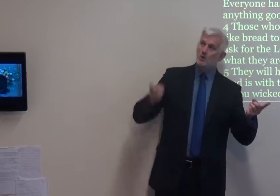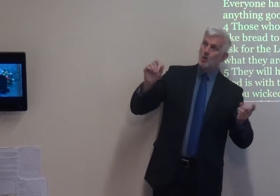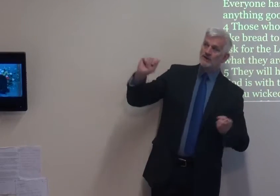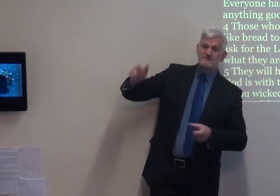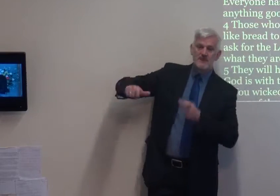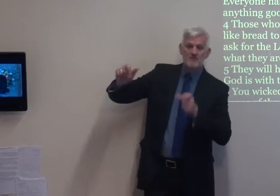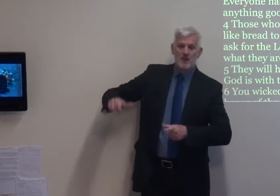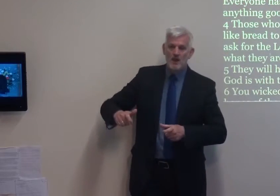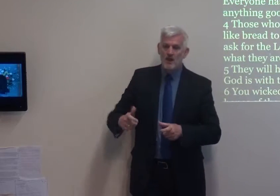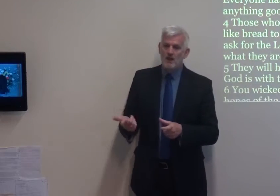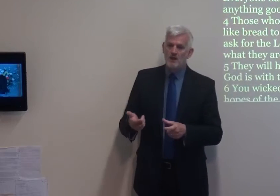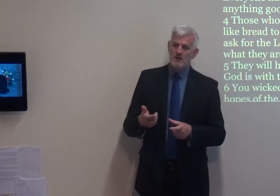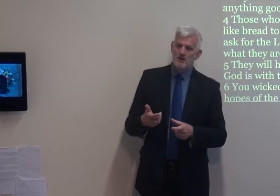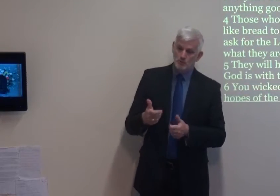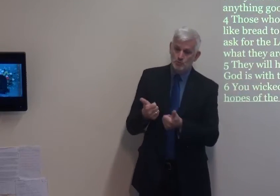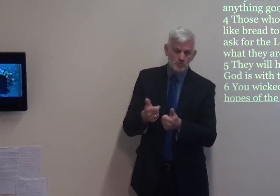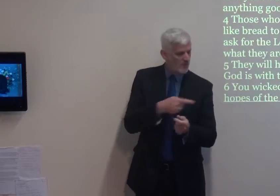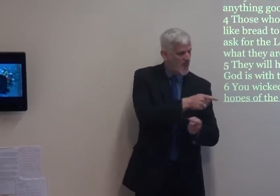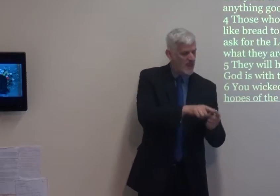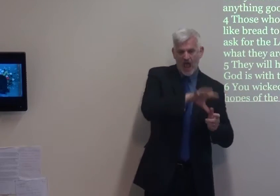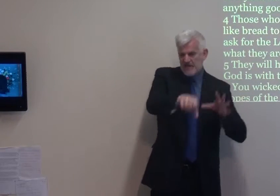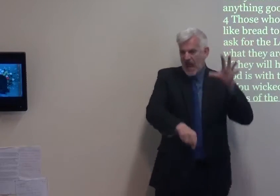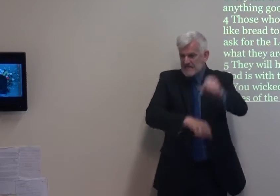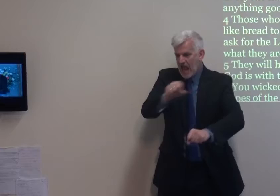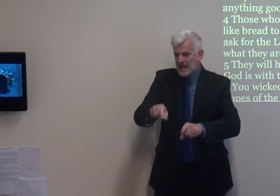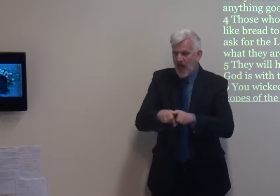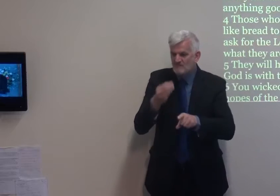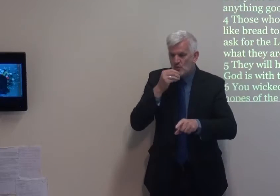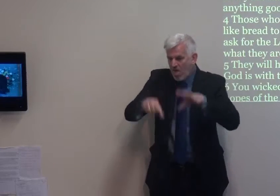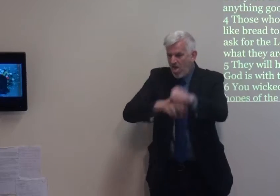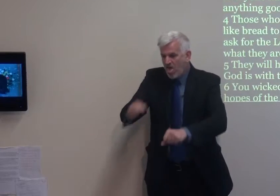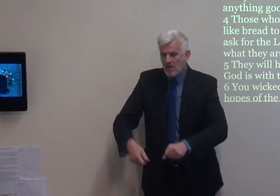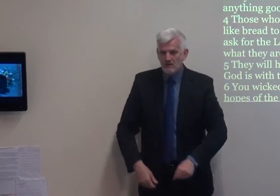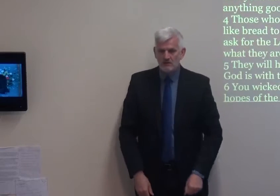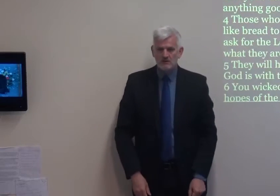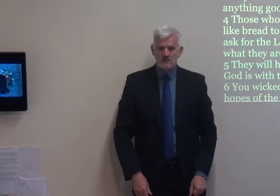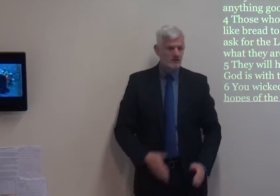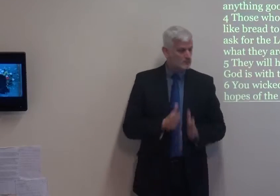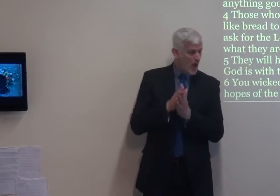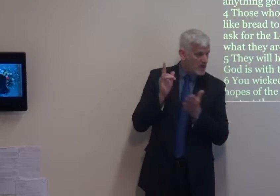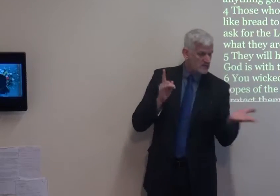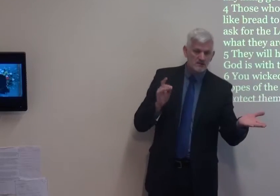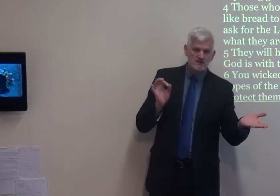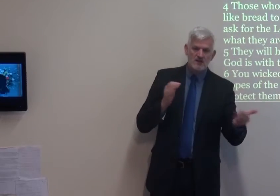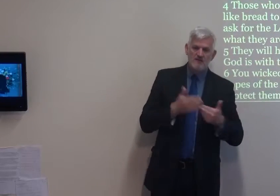bread, and call not upon the Lord? There were they in great fear, for God is